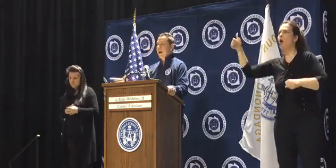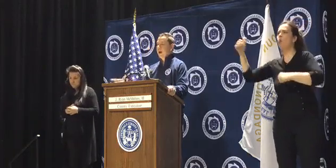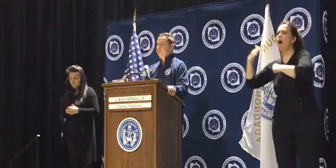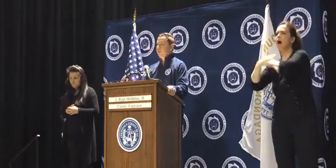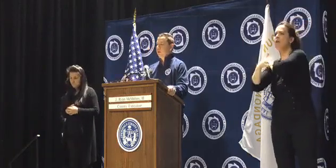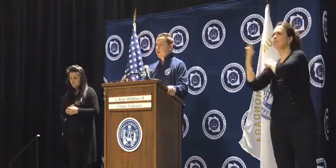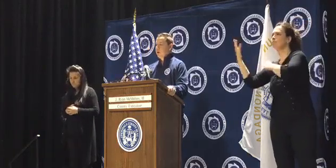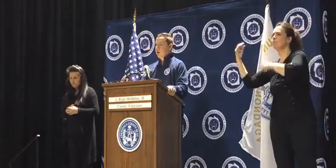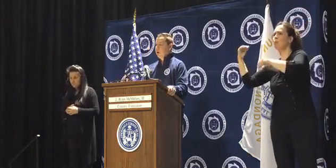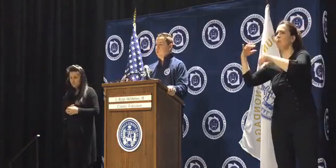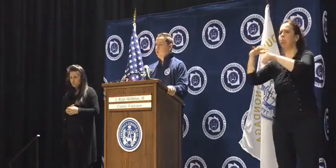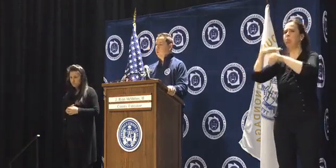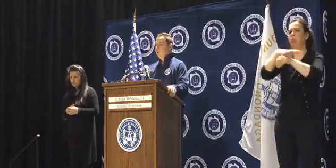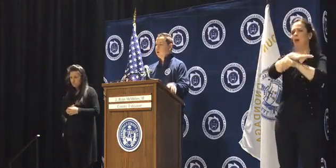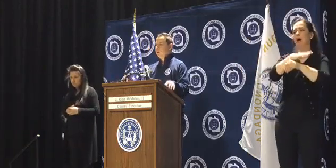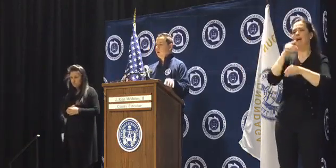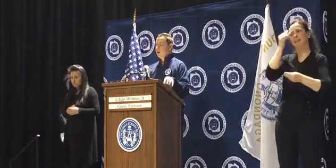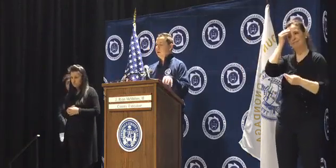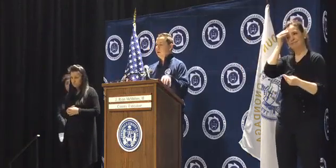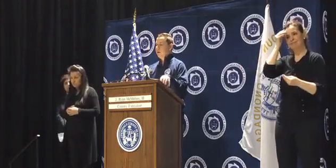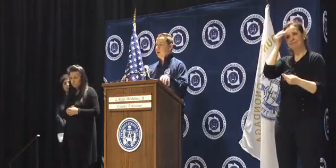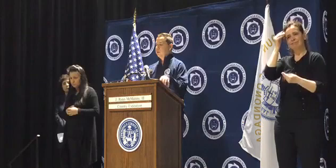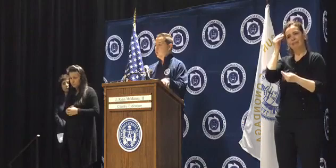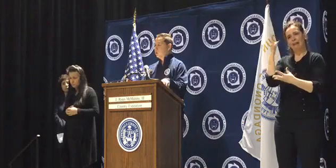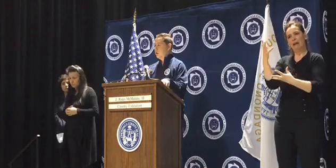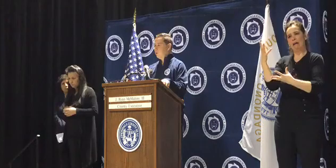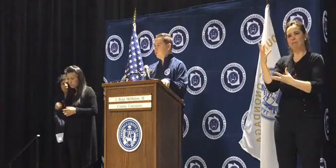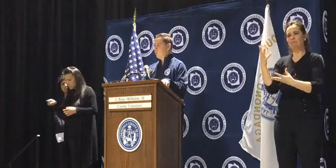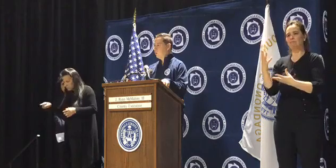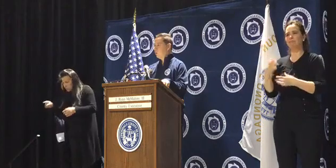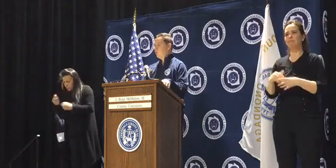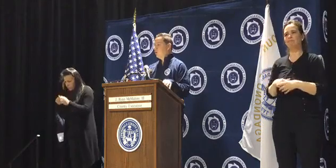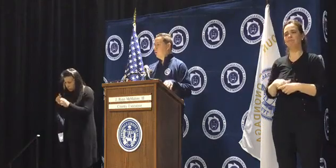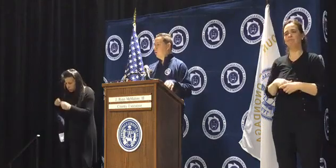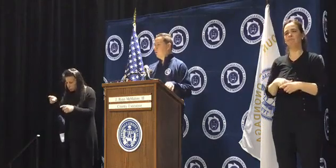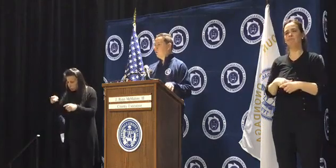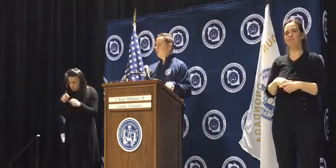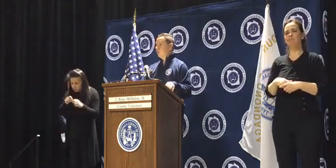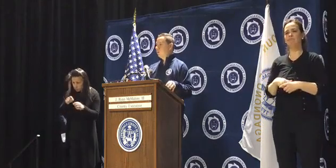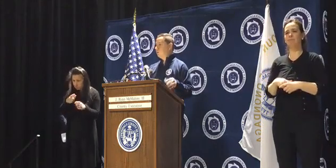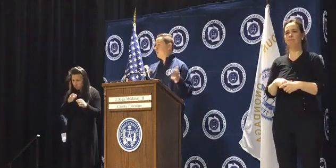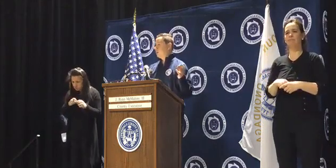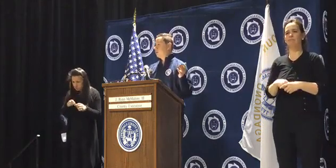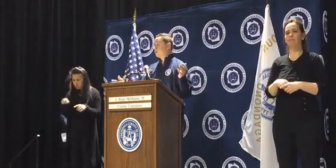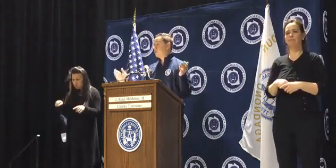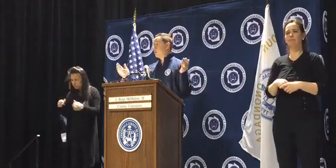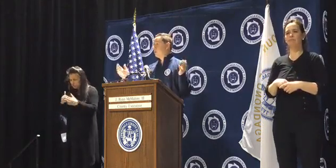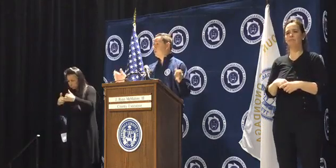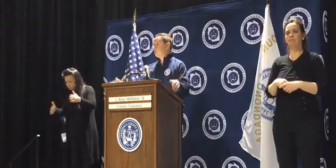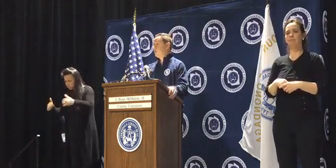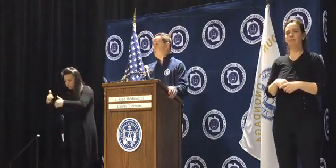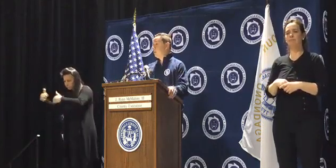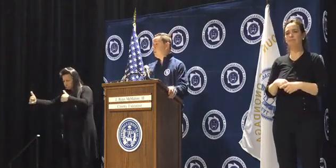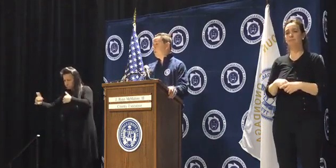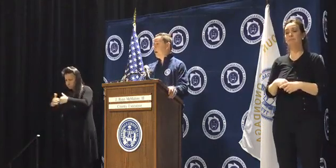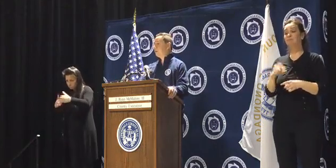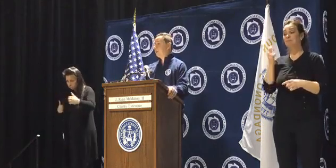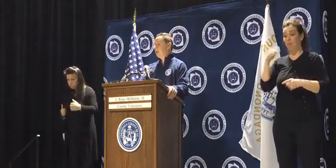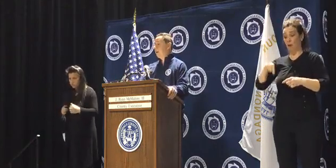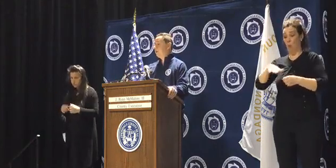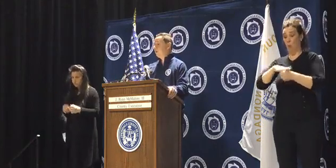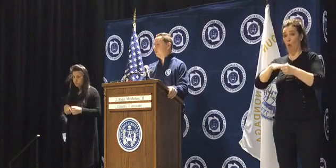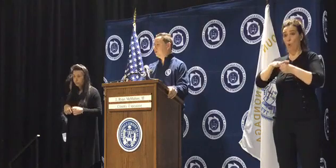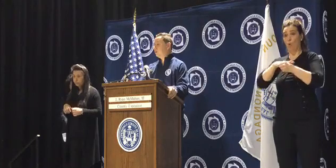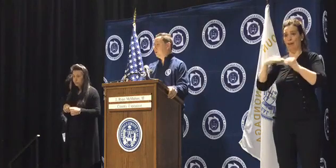there are gaps, we'll work at the local level for an order, or if we think it would make sense for the state to implement, we'll pass